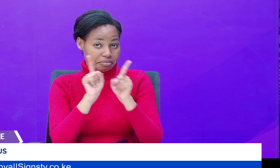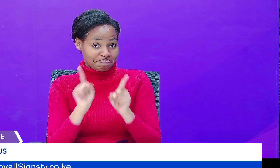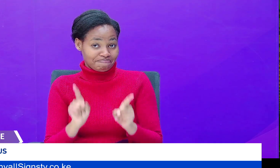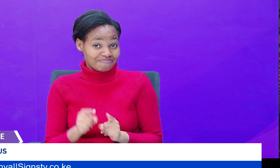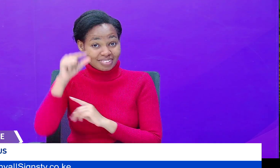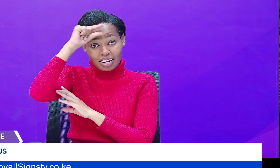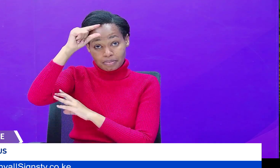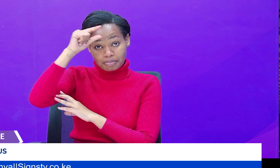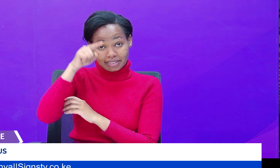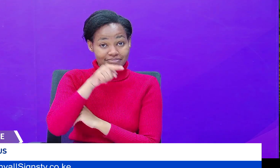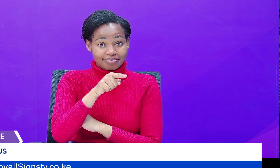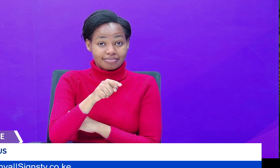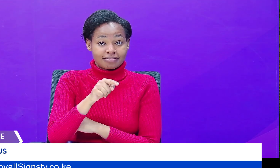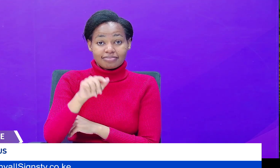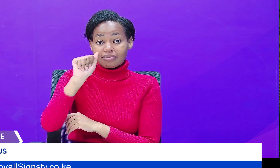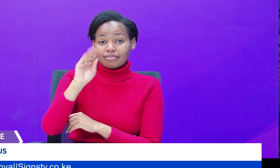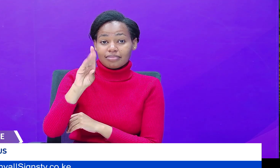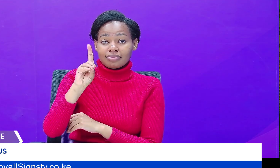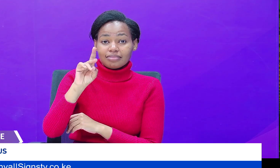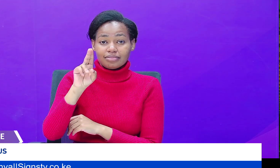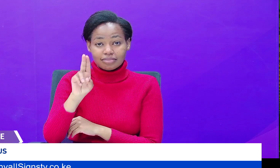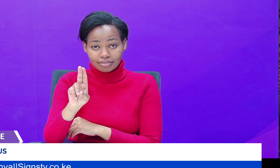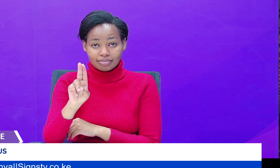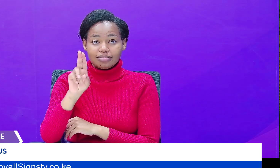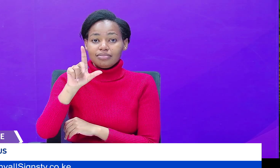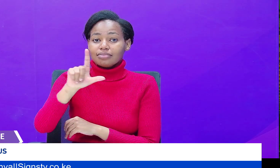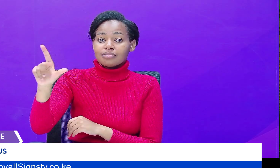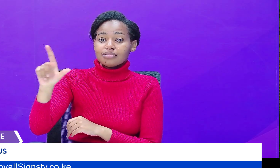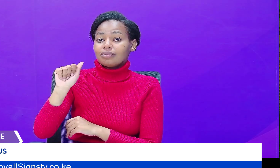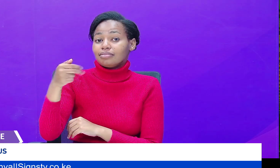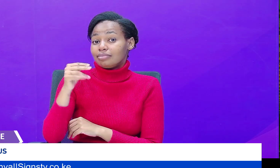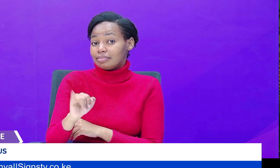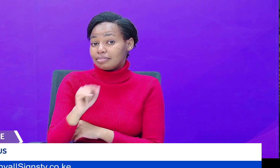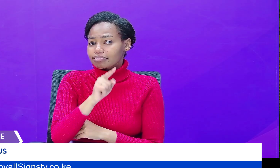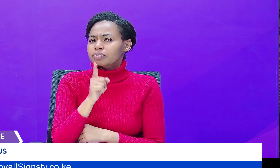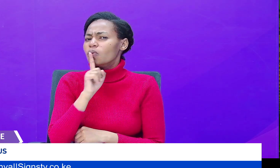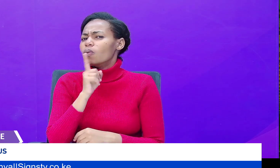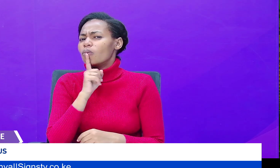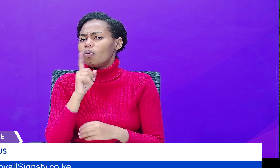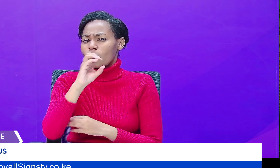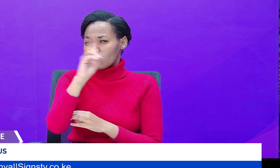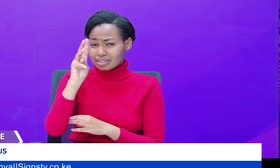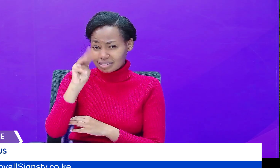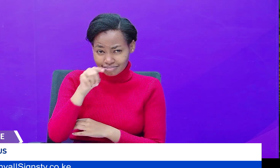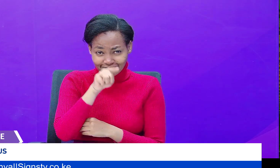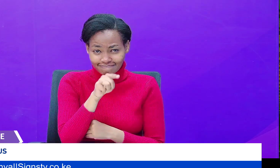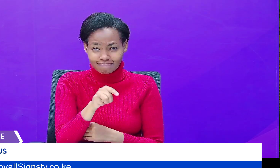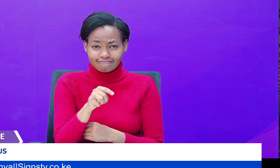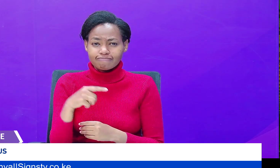In his remarks, Governor Abdullahi claimed that the ODM has consistently won elections